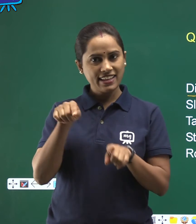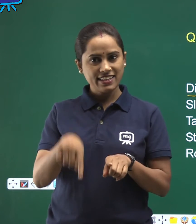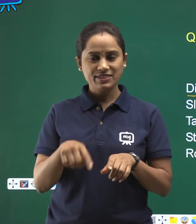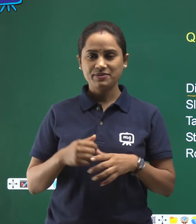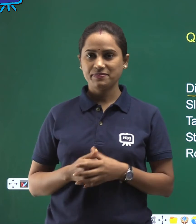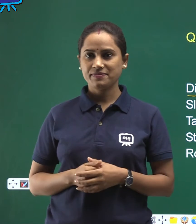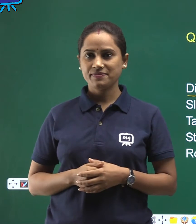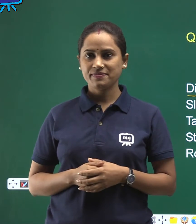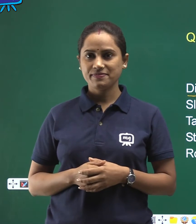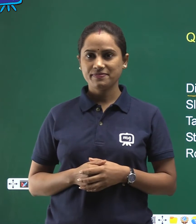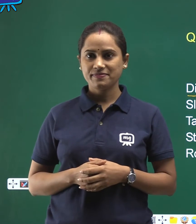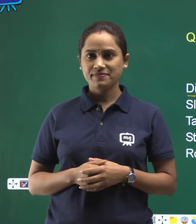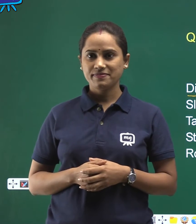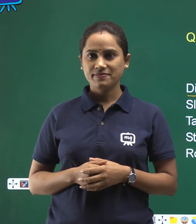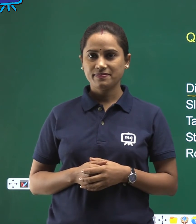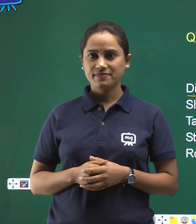this.